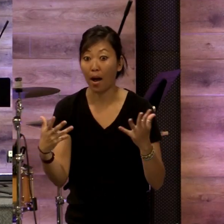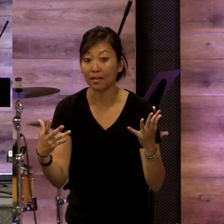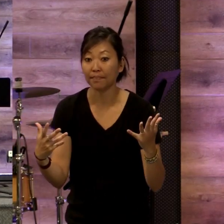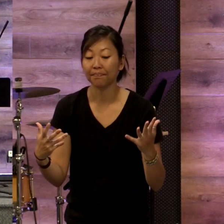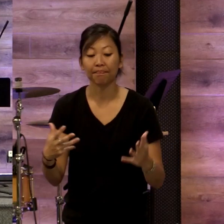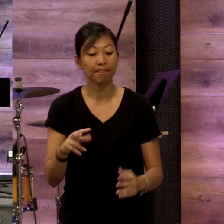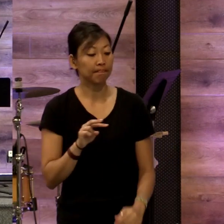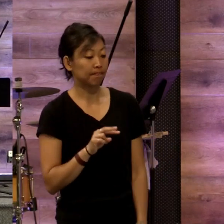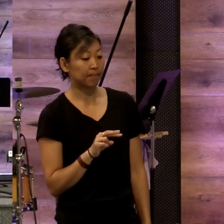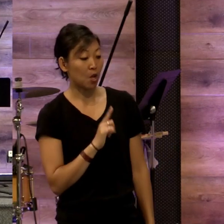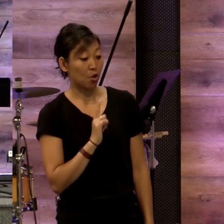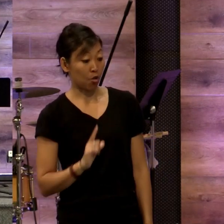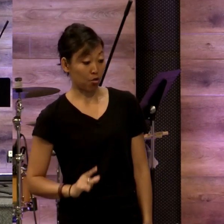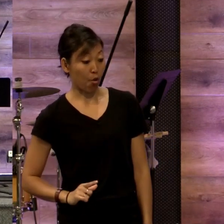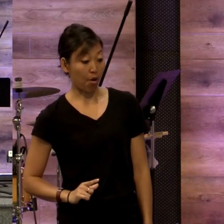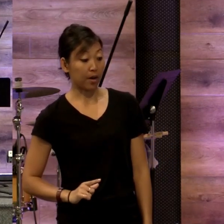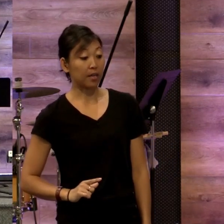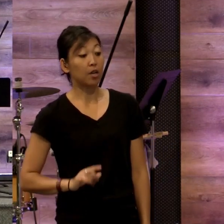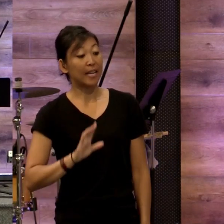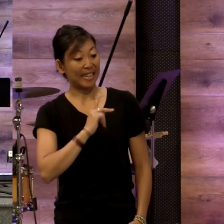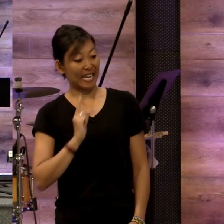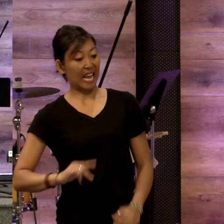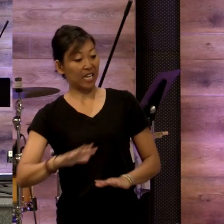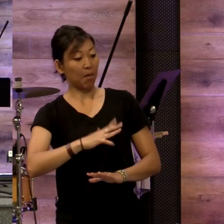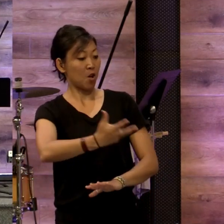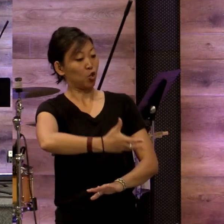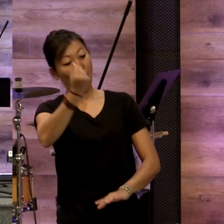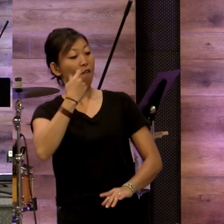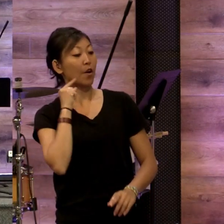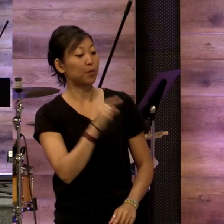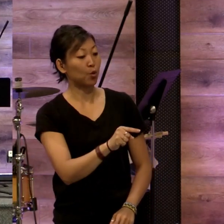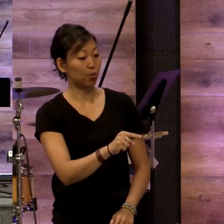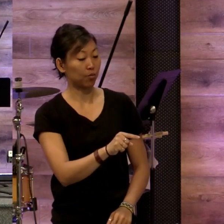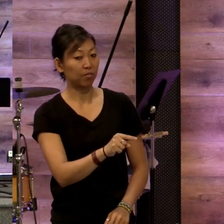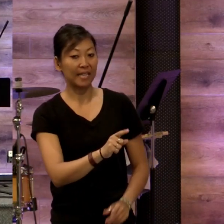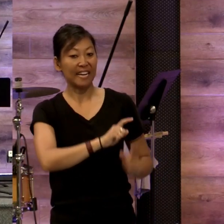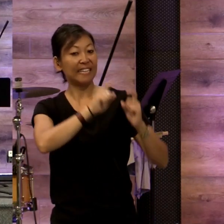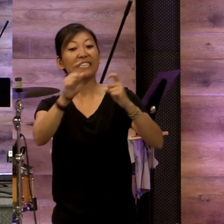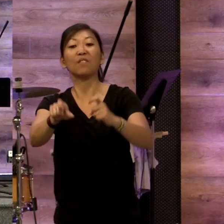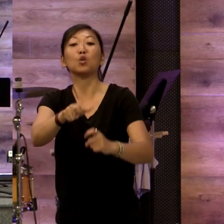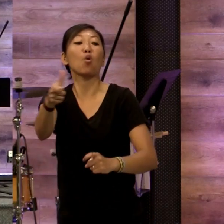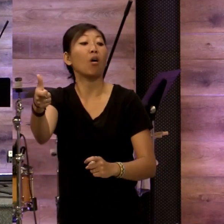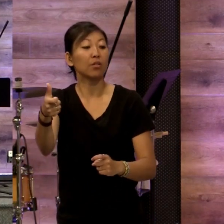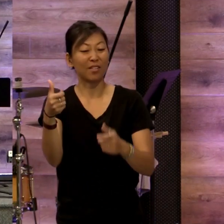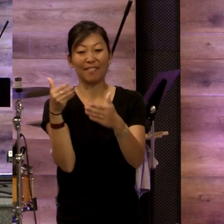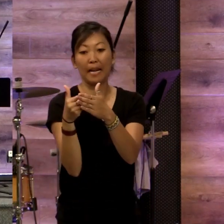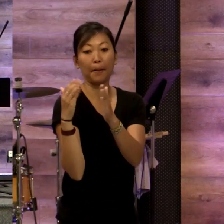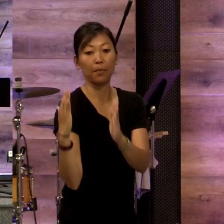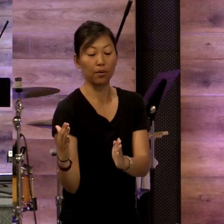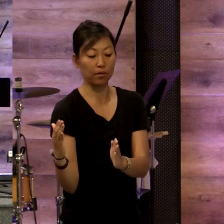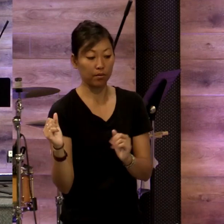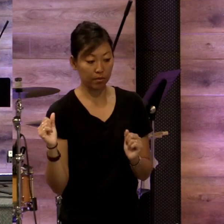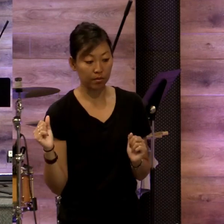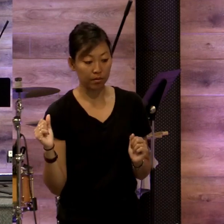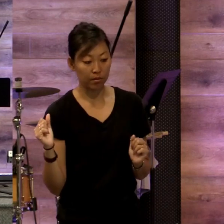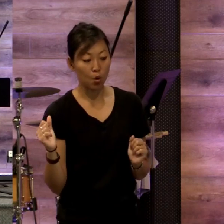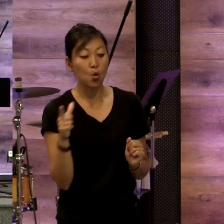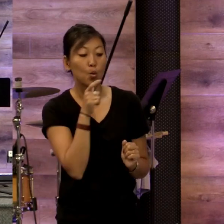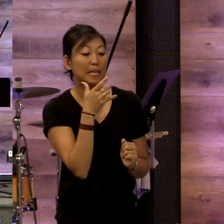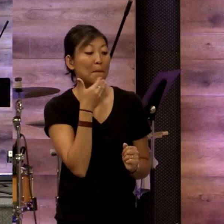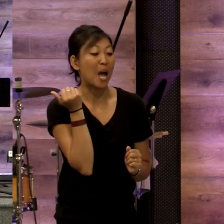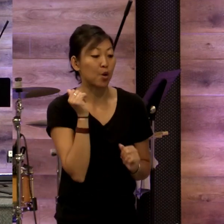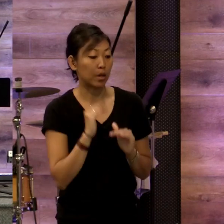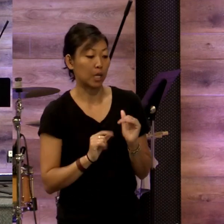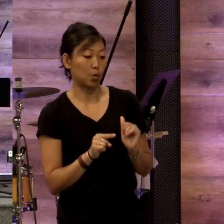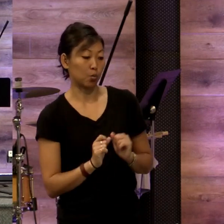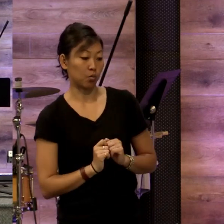The Lord has torn the kingdom of Israel from you this day and has given it to a neighbor of yours who is better than you.